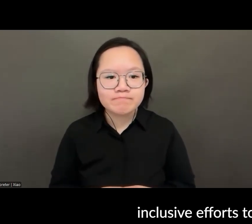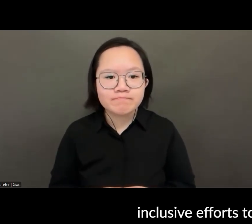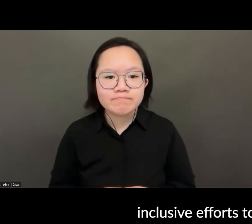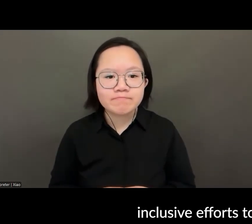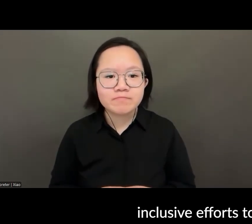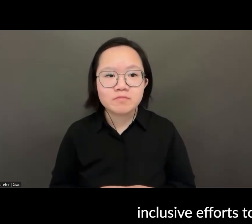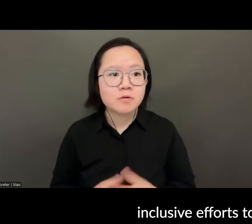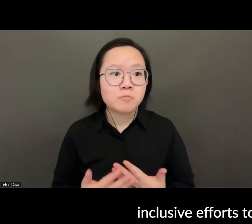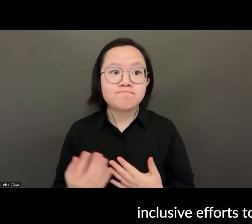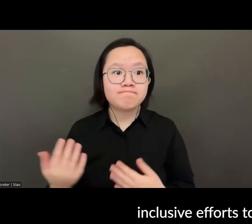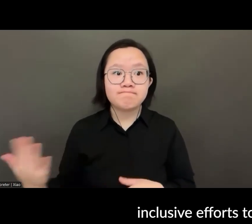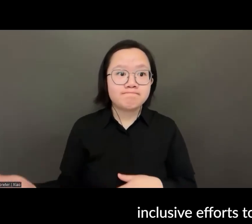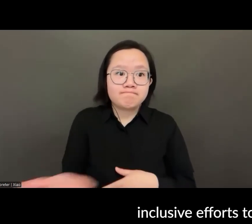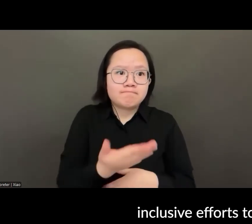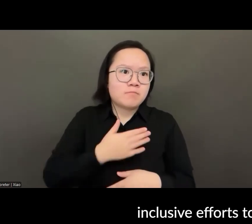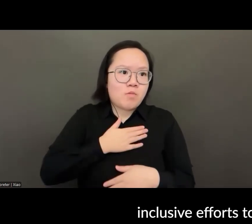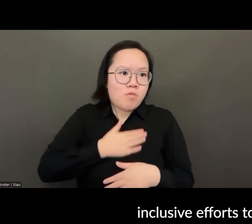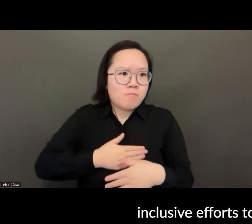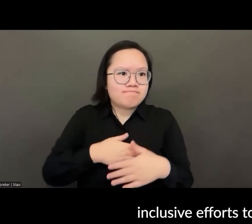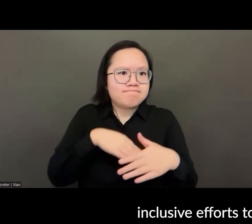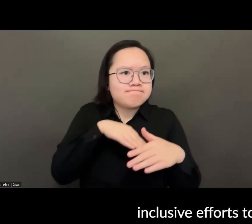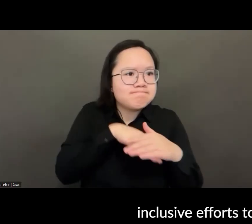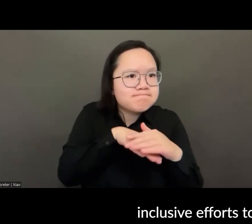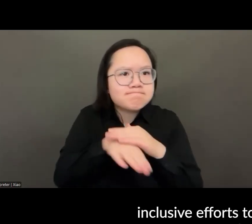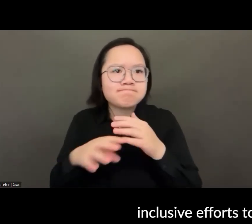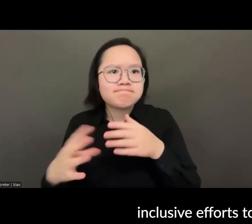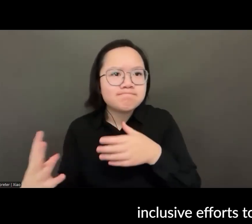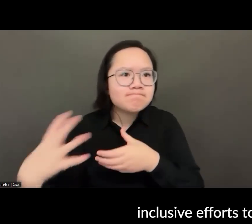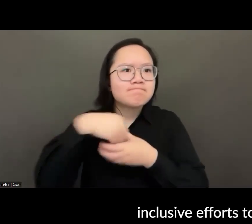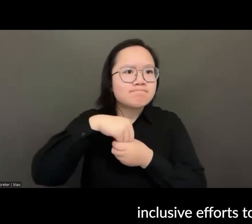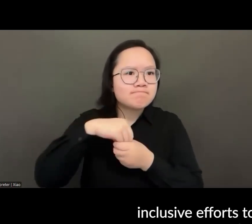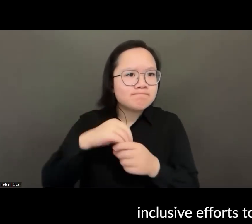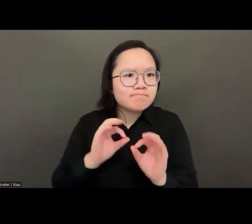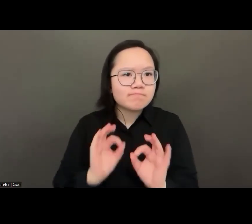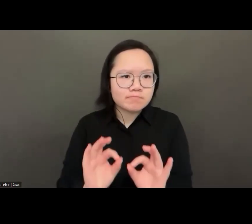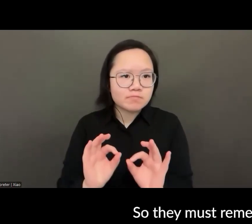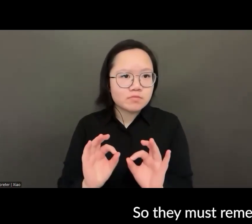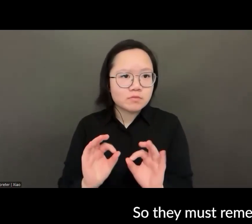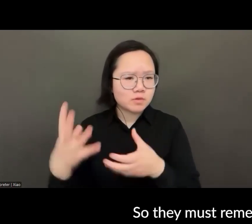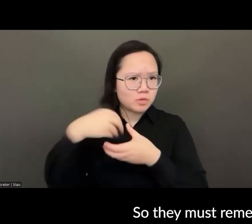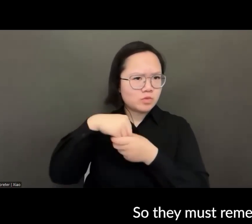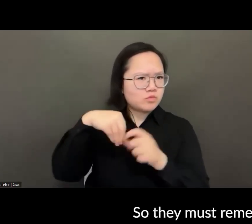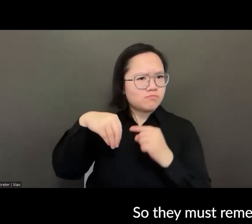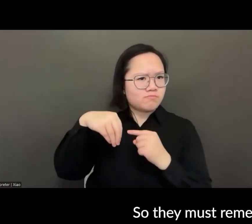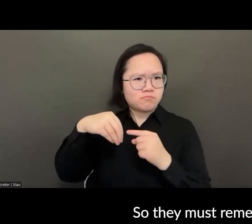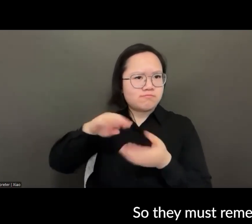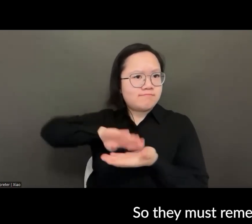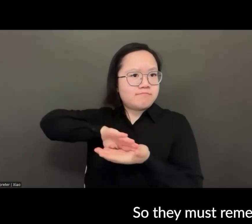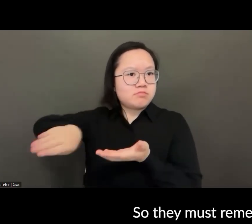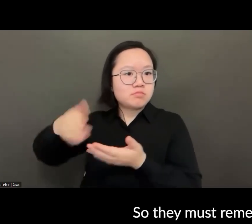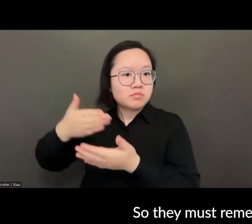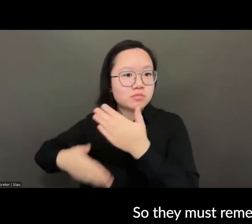inclusive efforts to include people with complex disability. So we